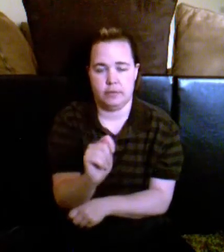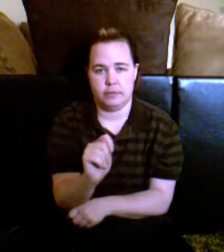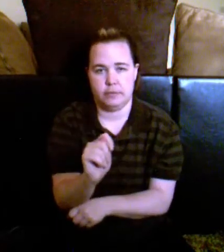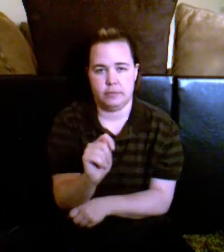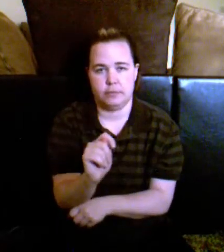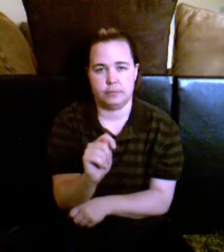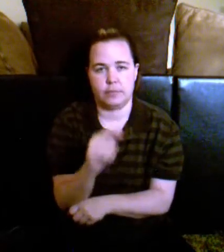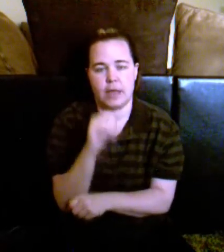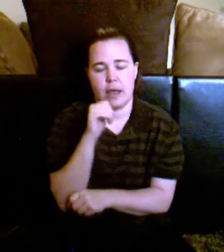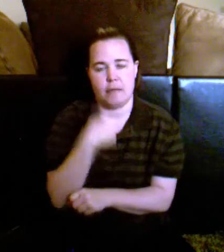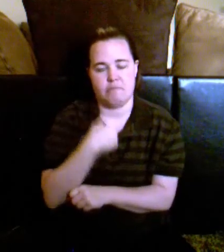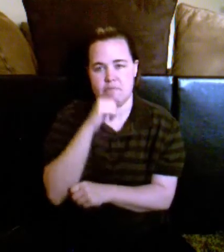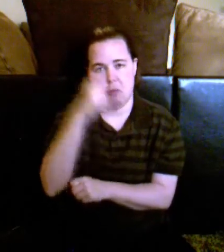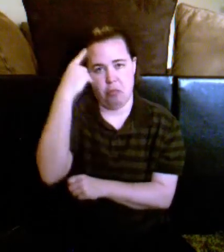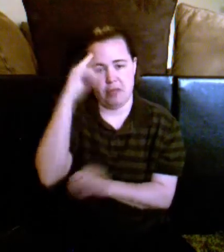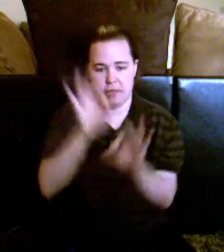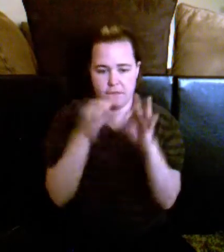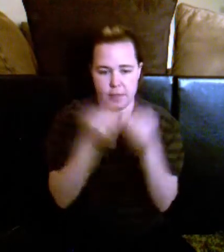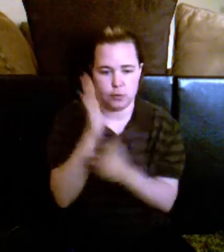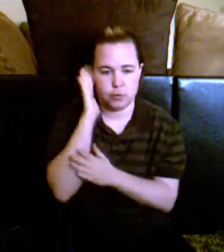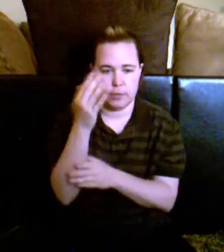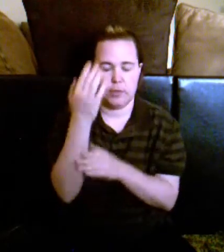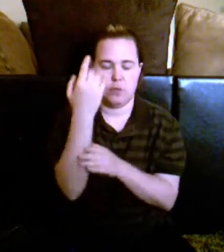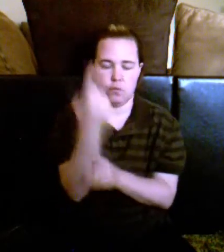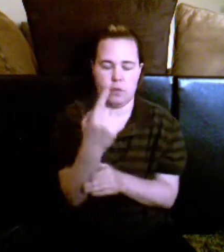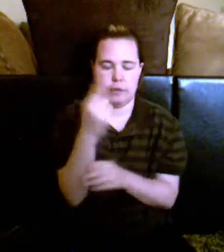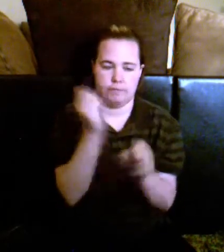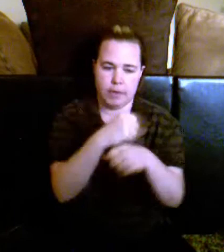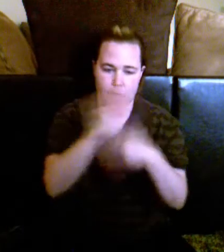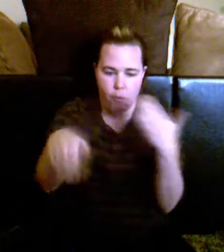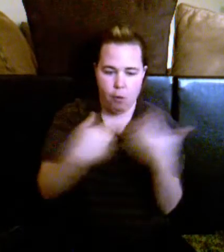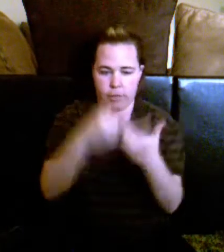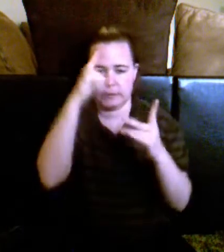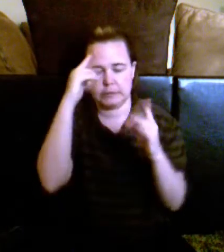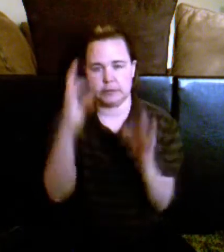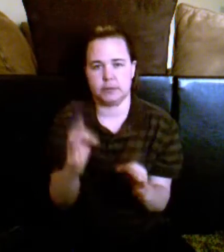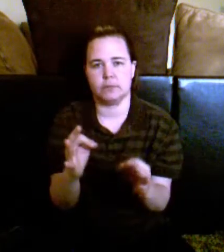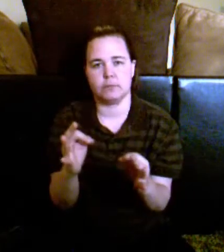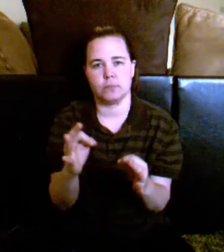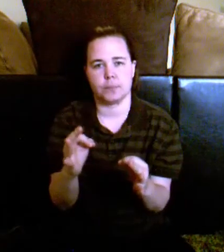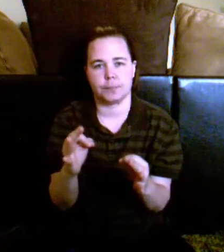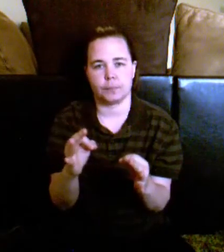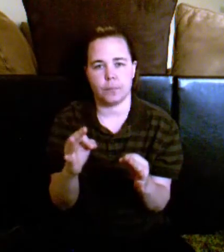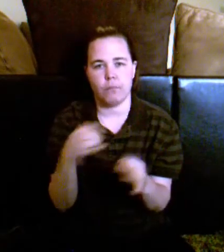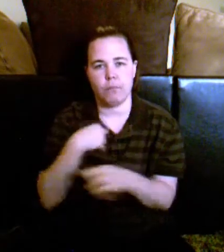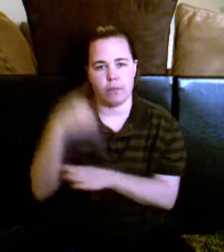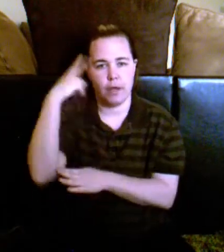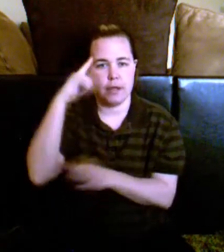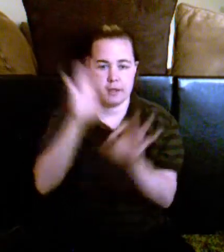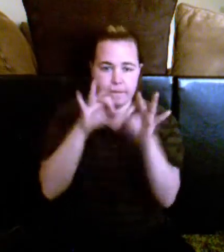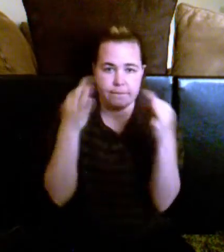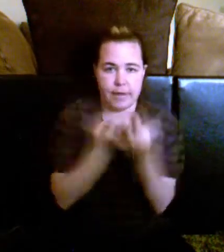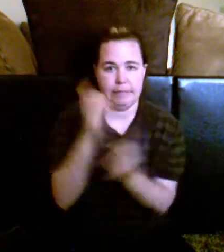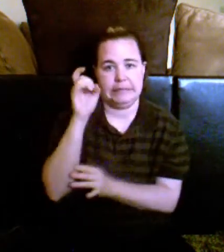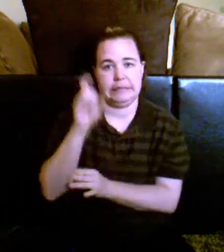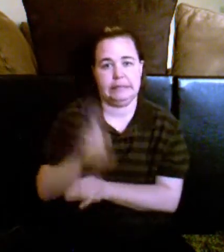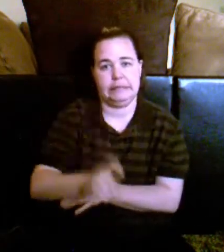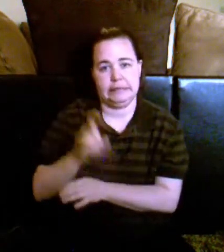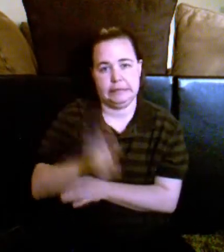I don't think that the family should be the ones to make all the decisions. I think the families needs to be trained